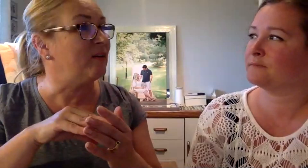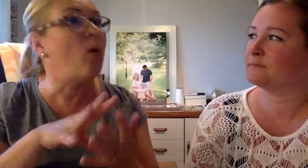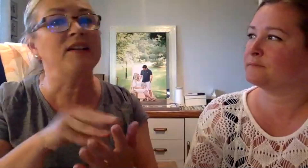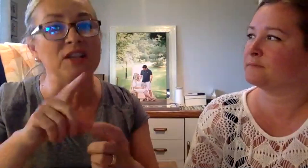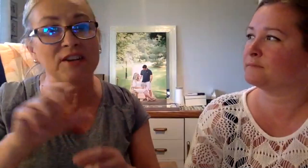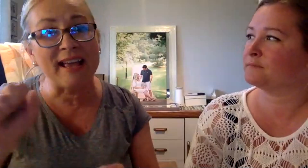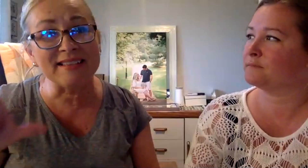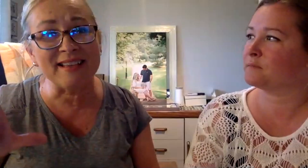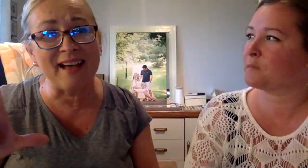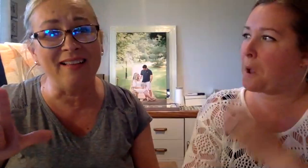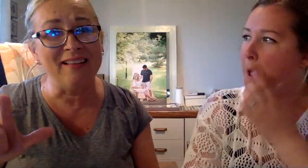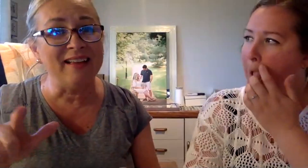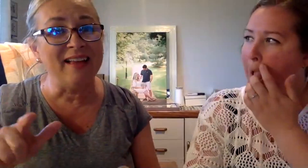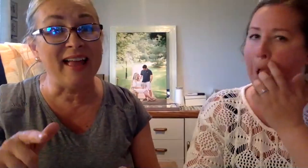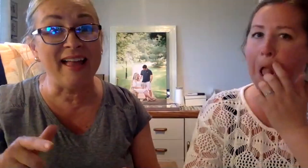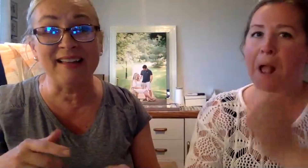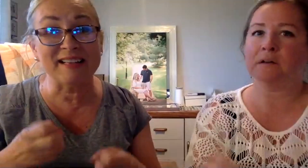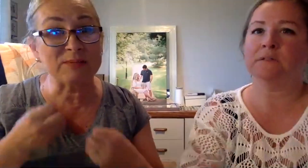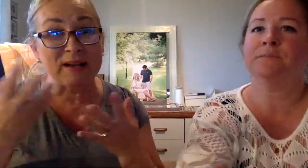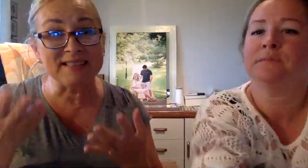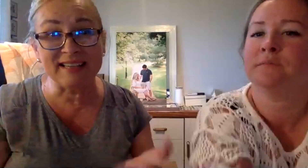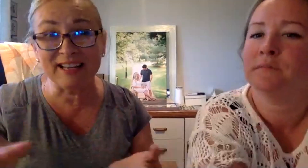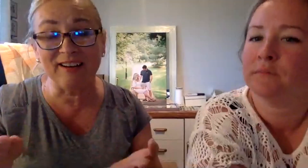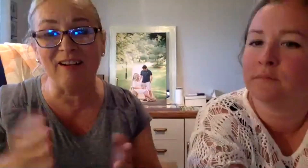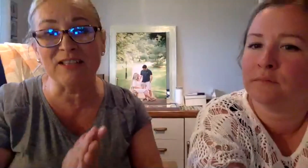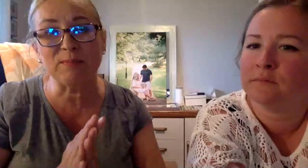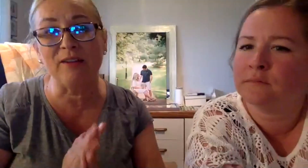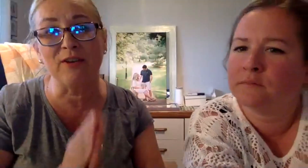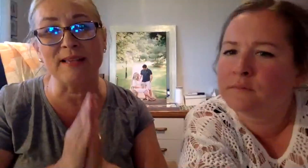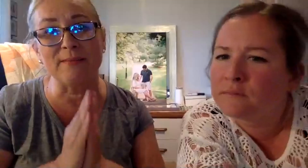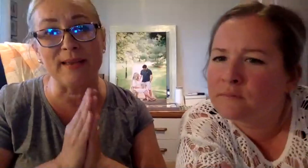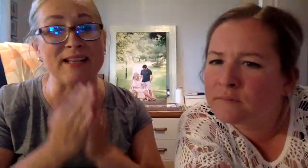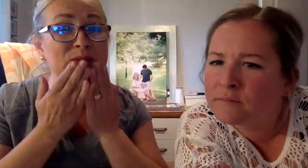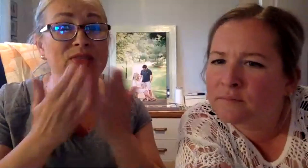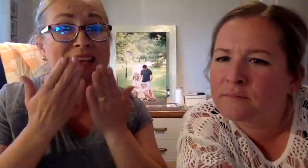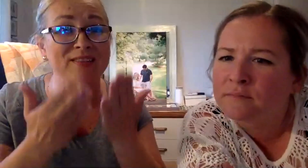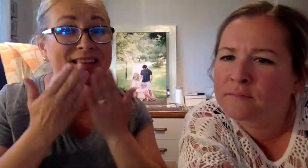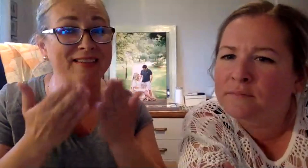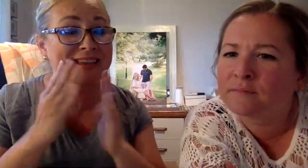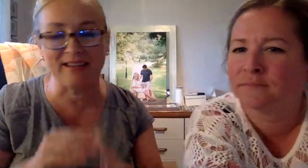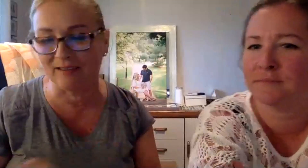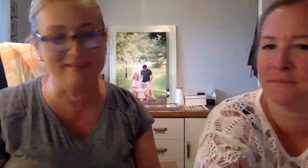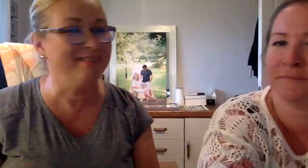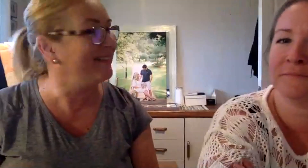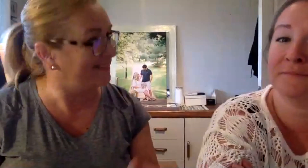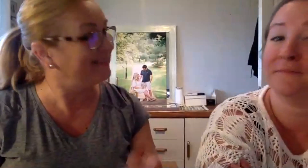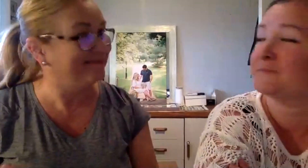is wanting to learn ASL and expressed it here on this platform is amazing. So thank you, thank you, thank